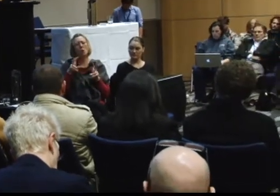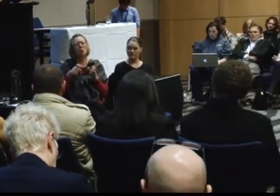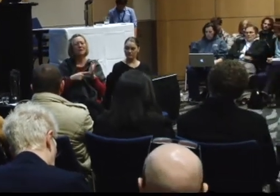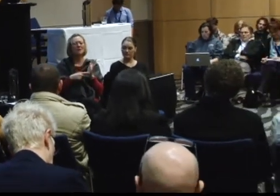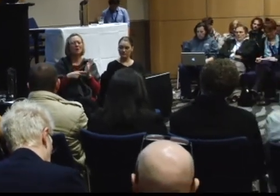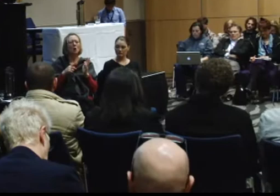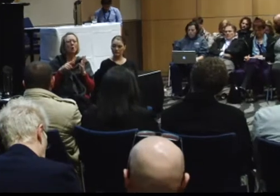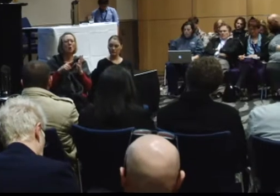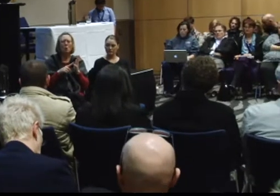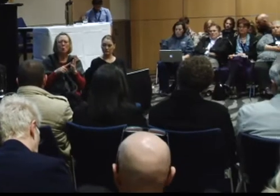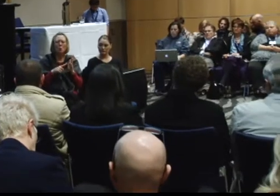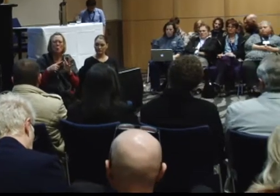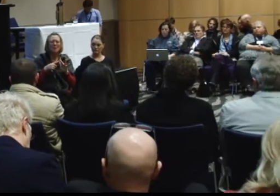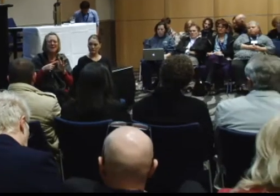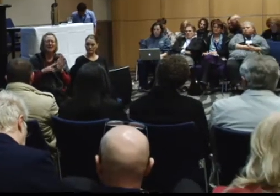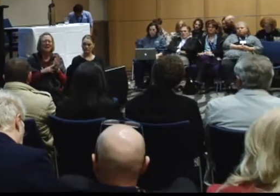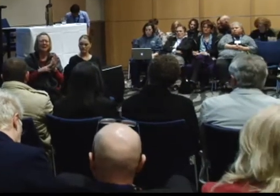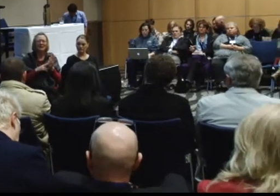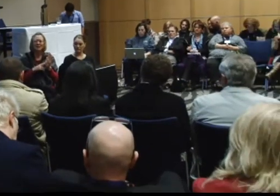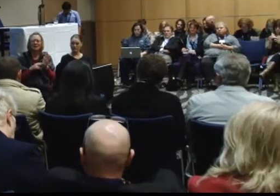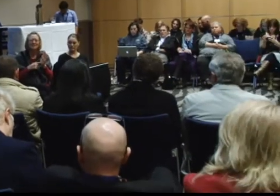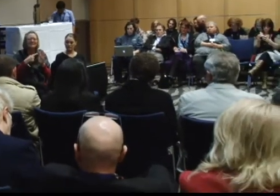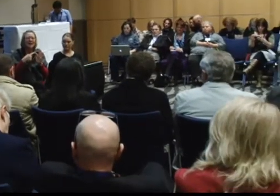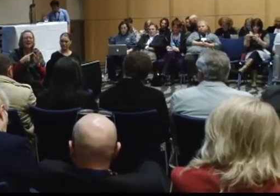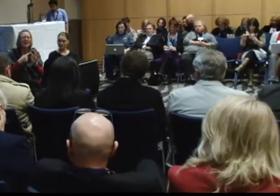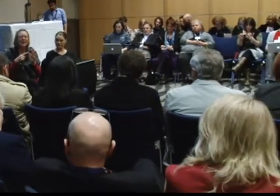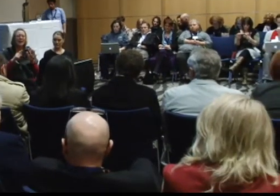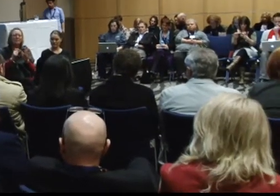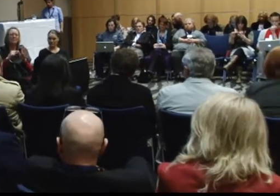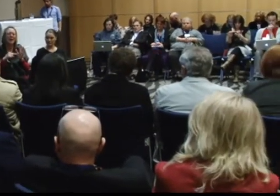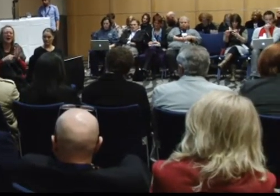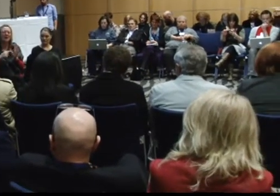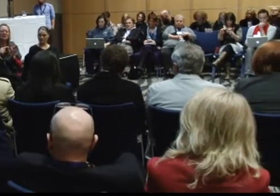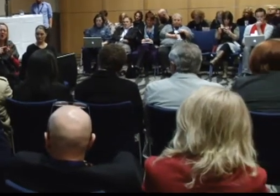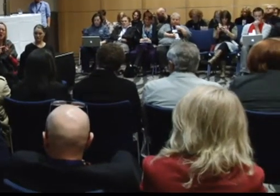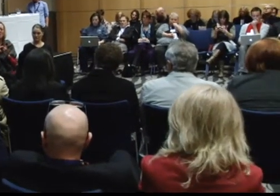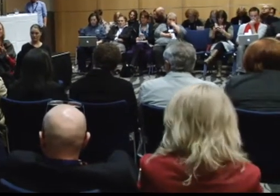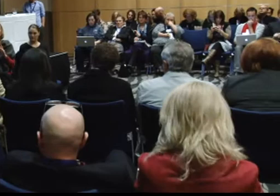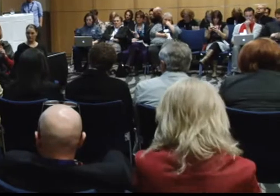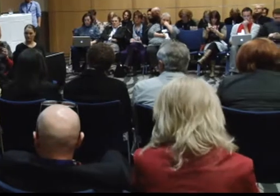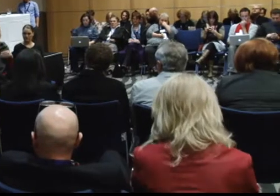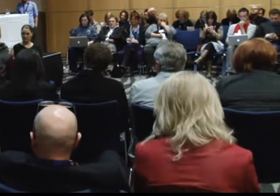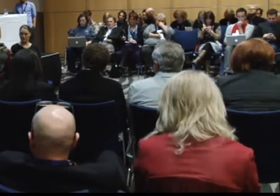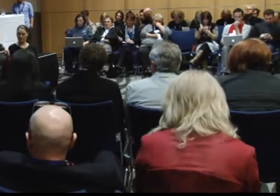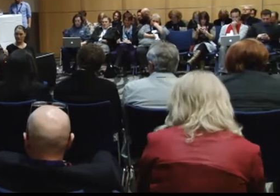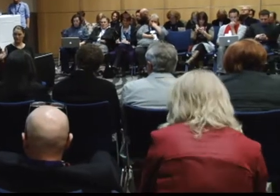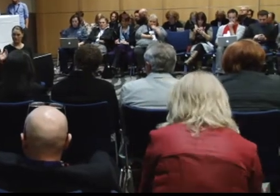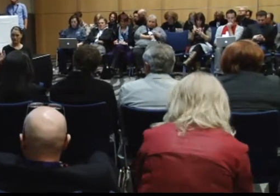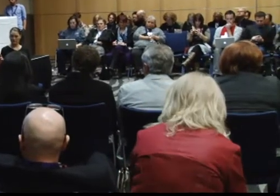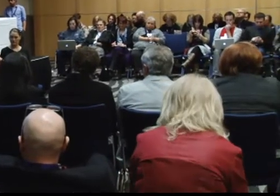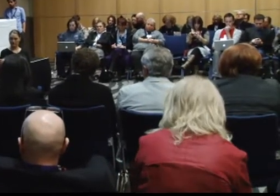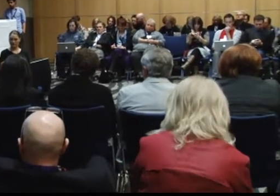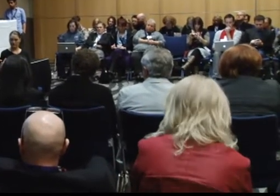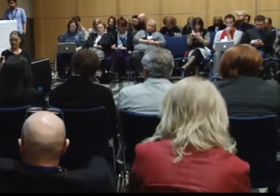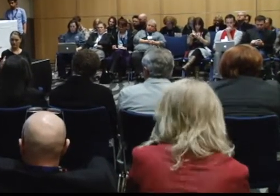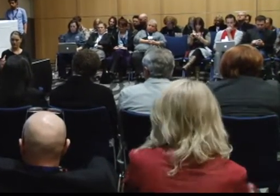basis. The reason it operates on an appointment basis as opposed to Any Questions, which is open Monday to Friday, 1 to 6pm, is... In the